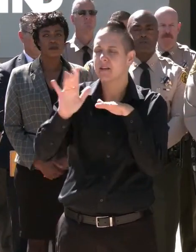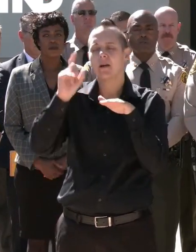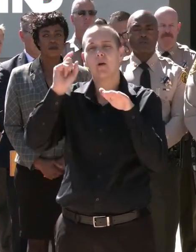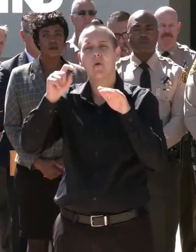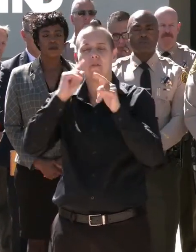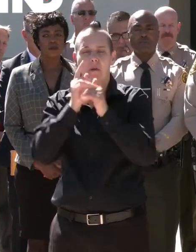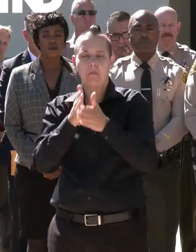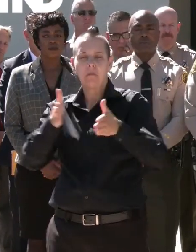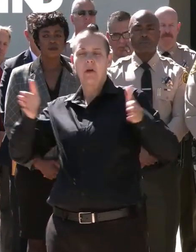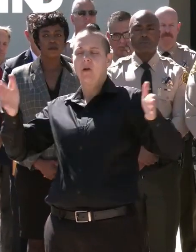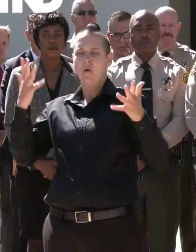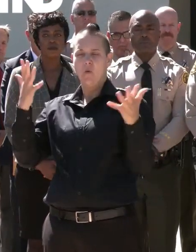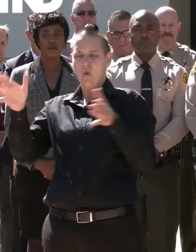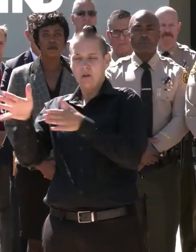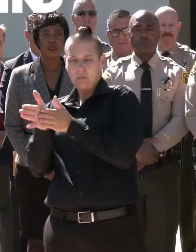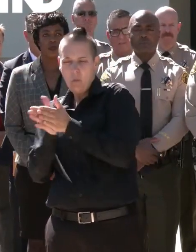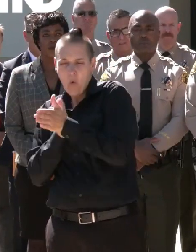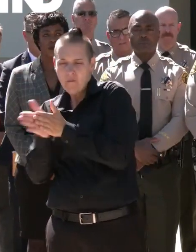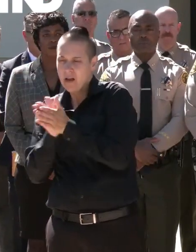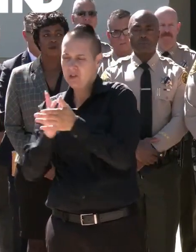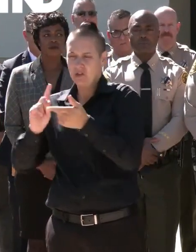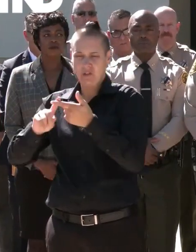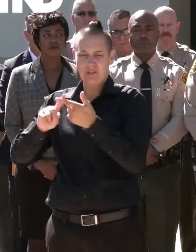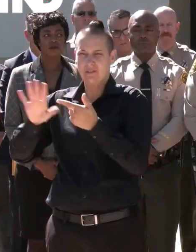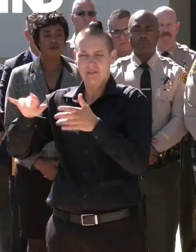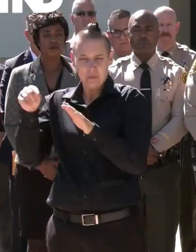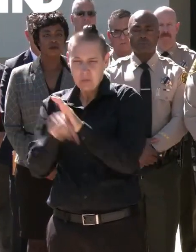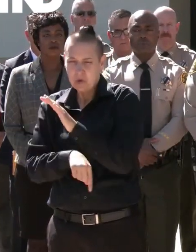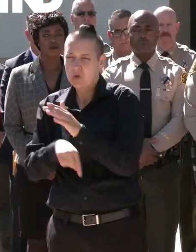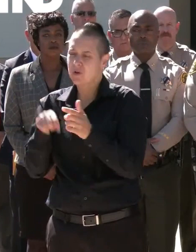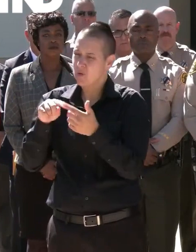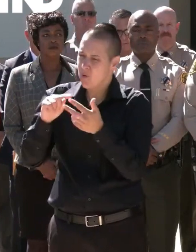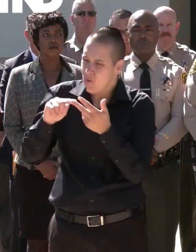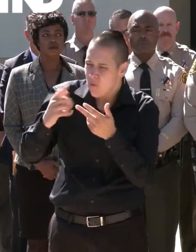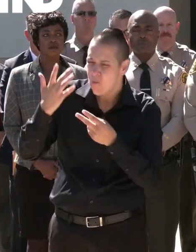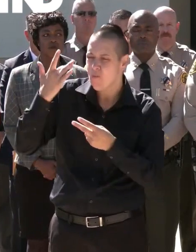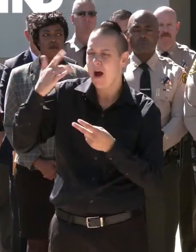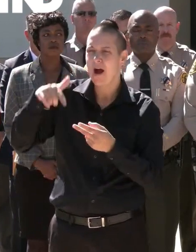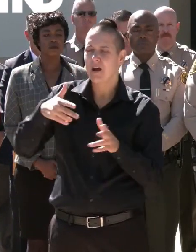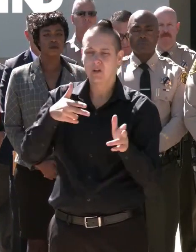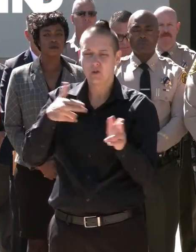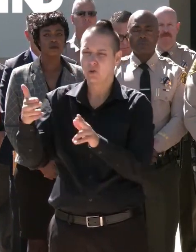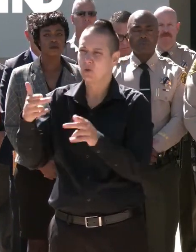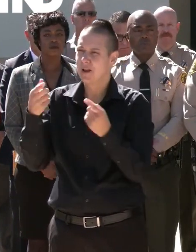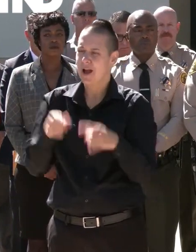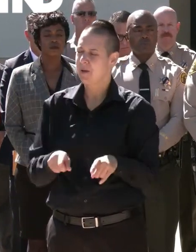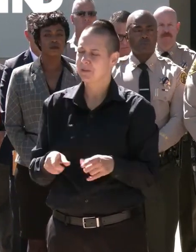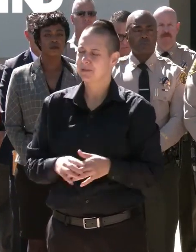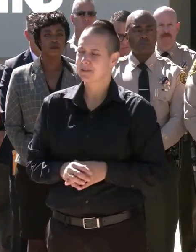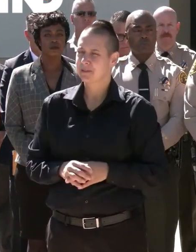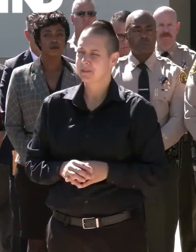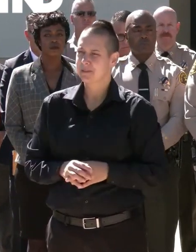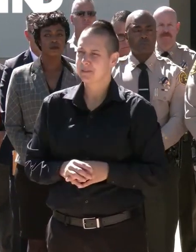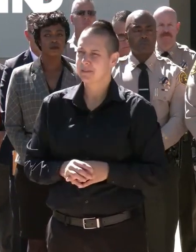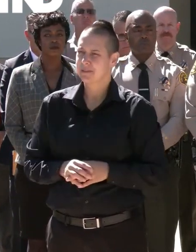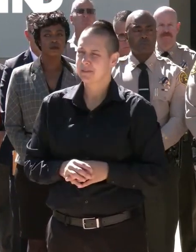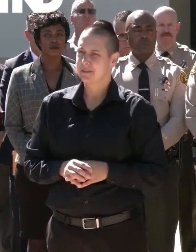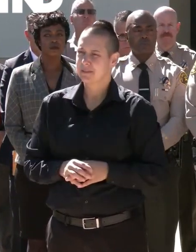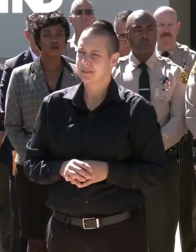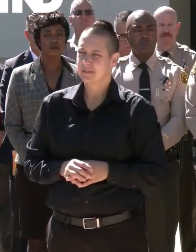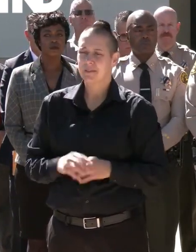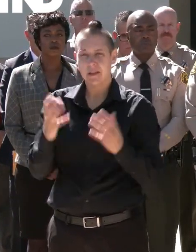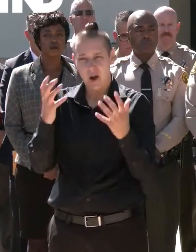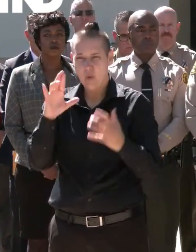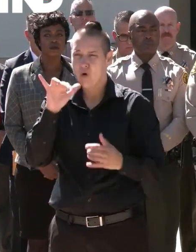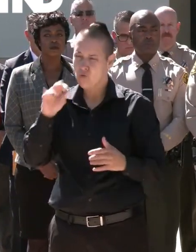picture of what motivated the murder and why this shooting transpired. I